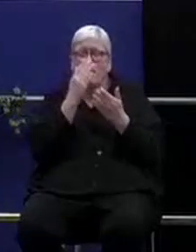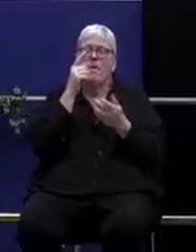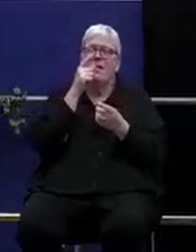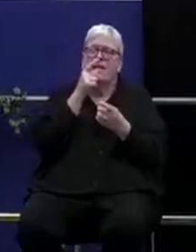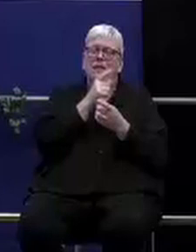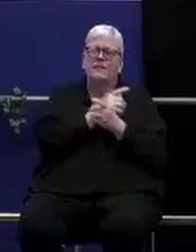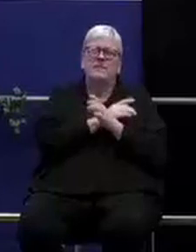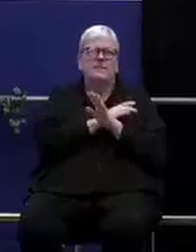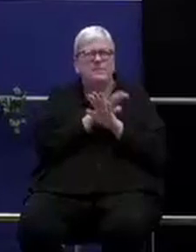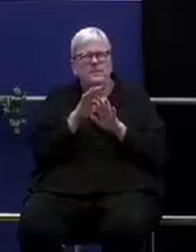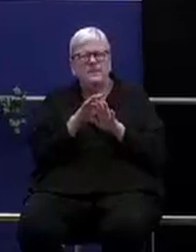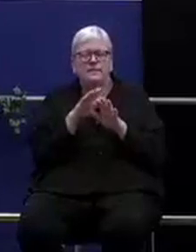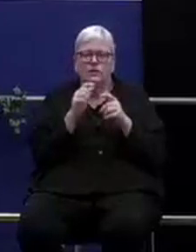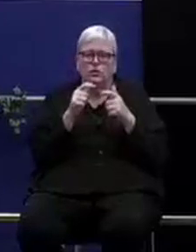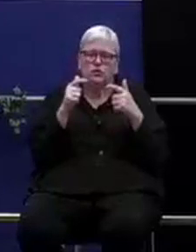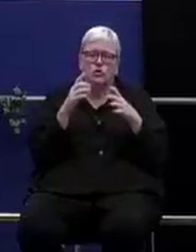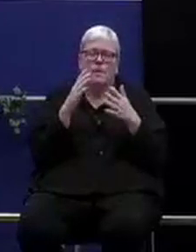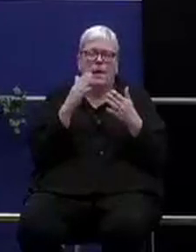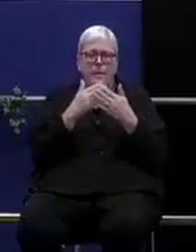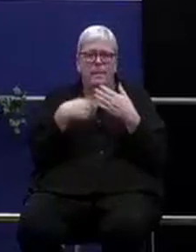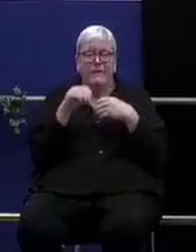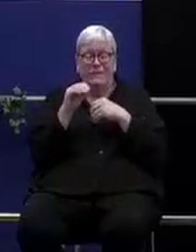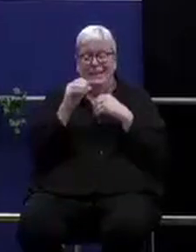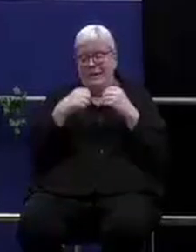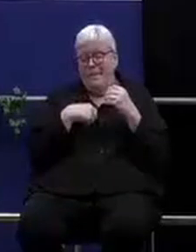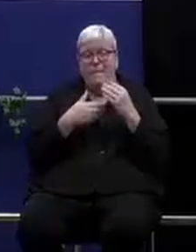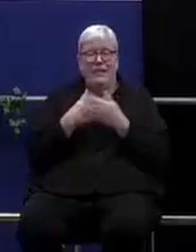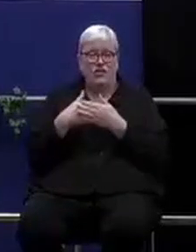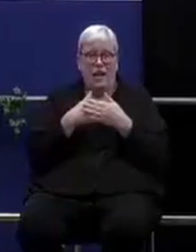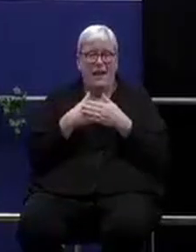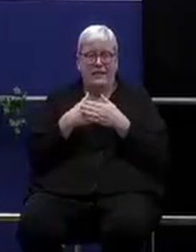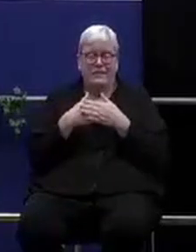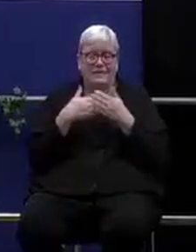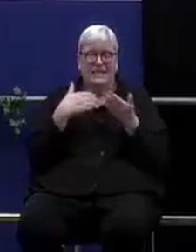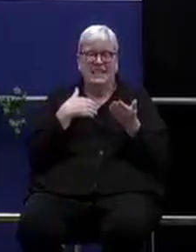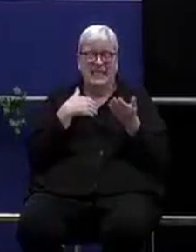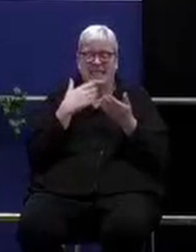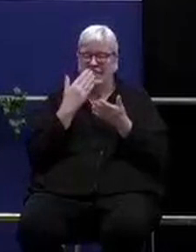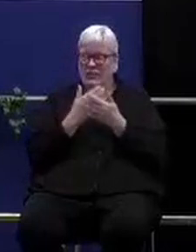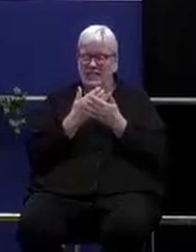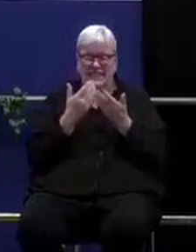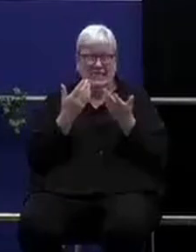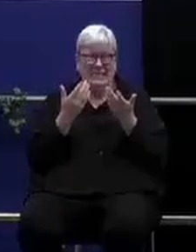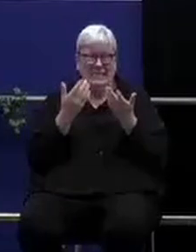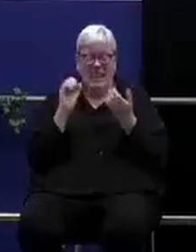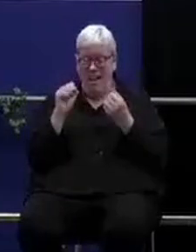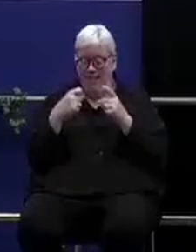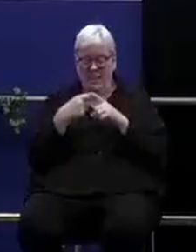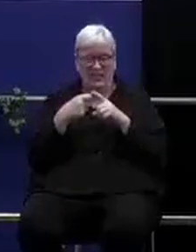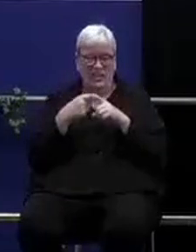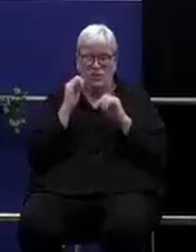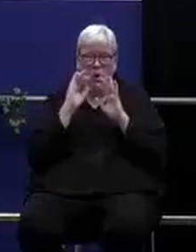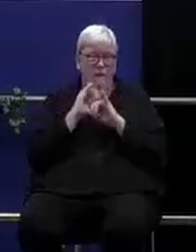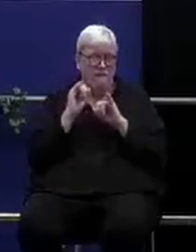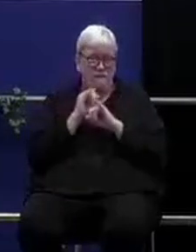tins. And I would be feeding my child these like Ella's kitchen pouches, which just looked horrendous. Like, it